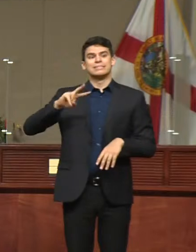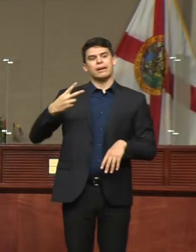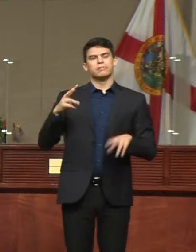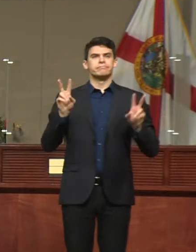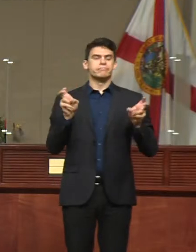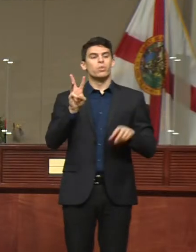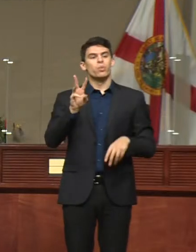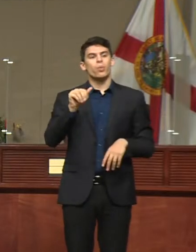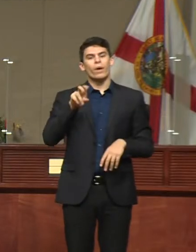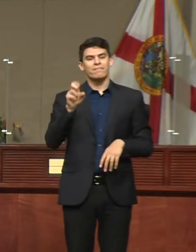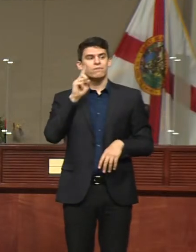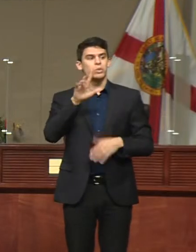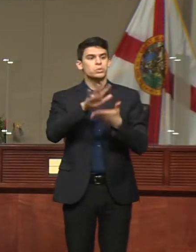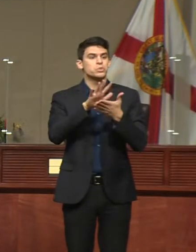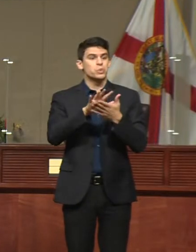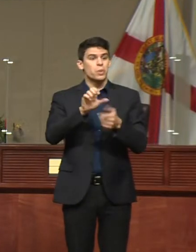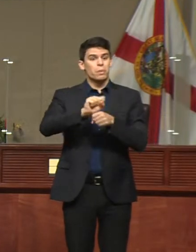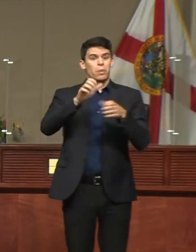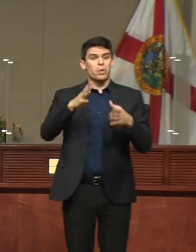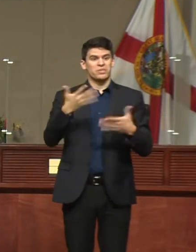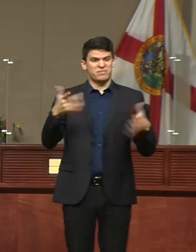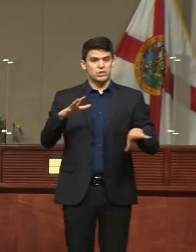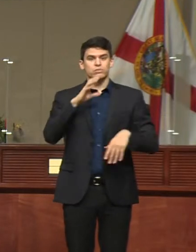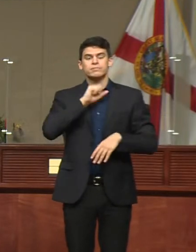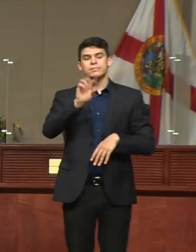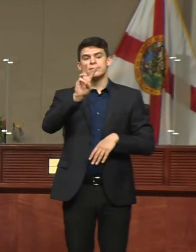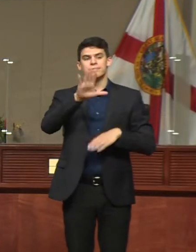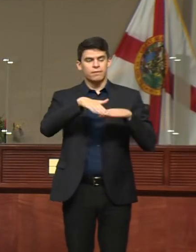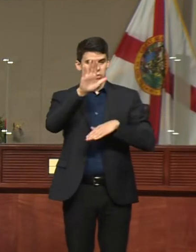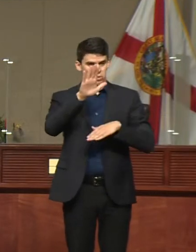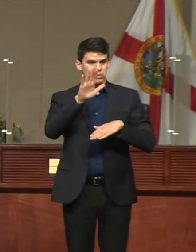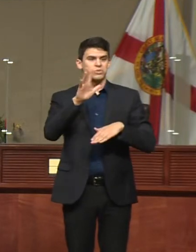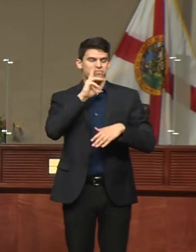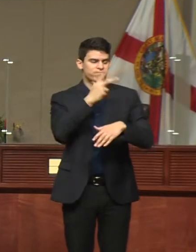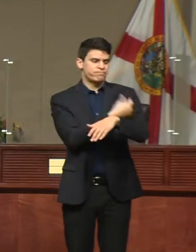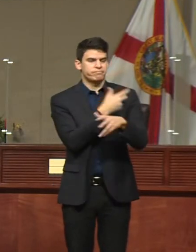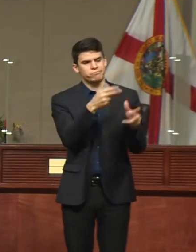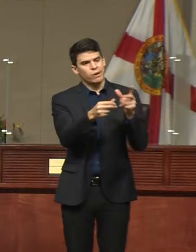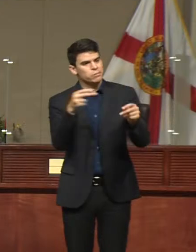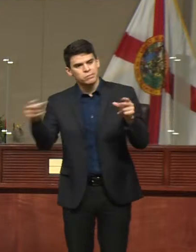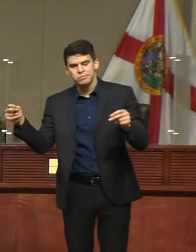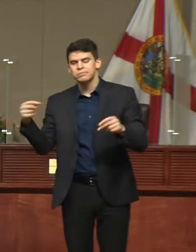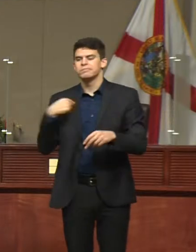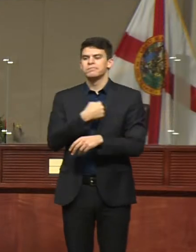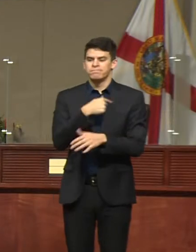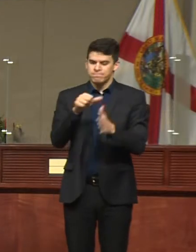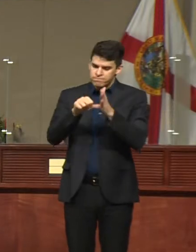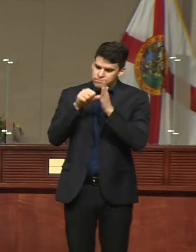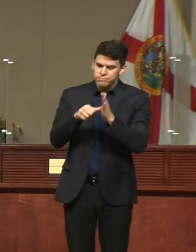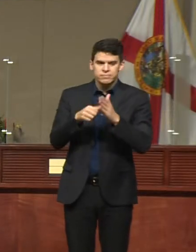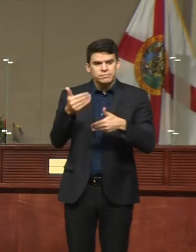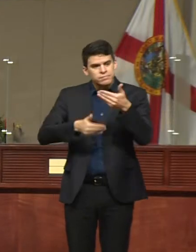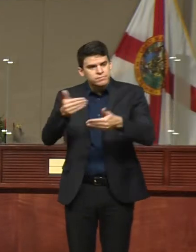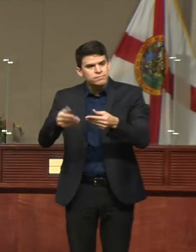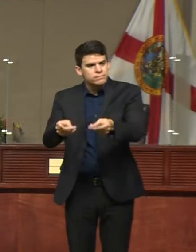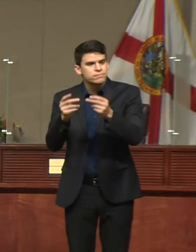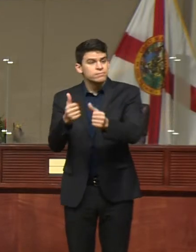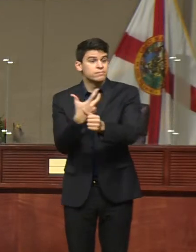school employees who are 65 years and older. So with that, we continue to reinforce the need to accelerate